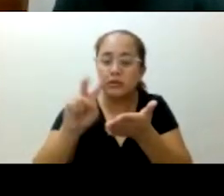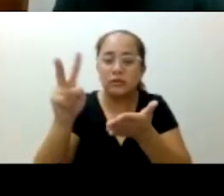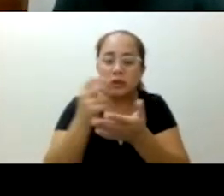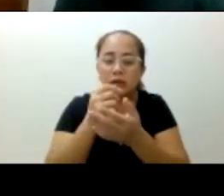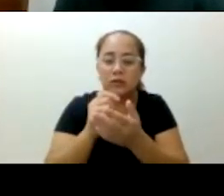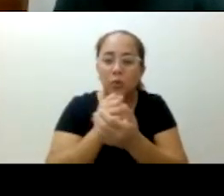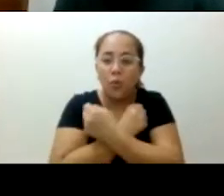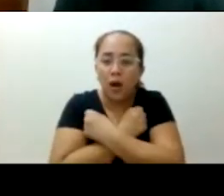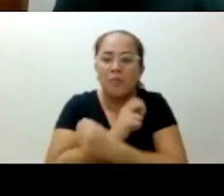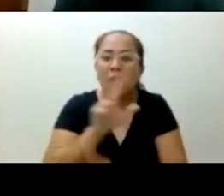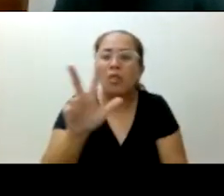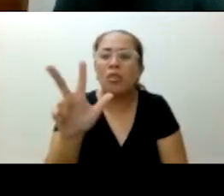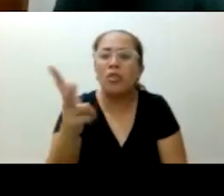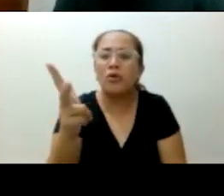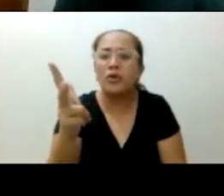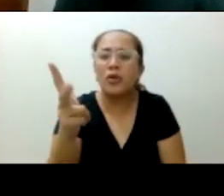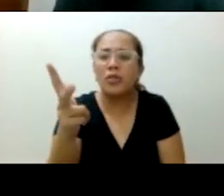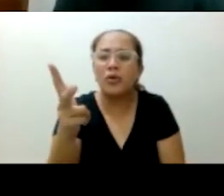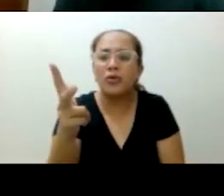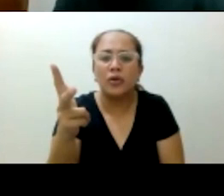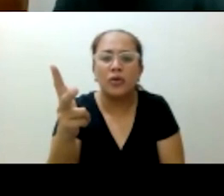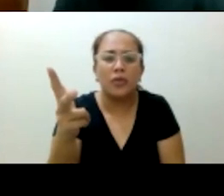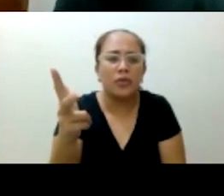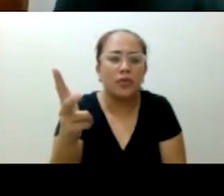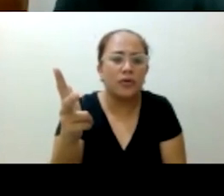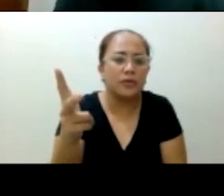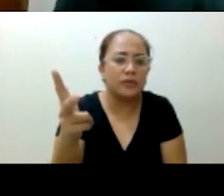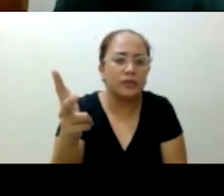goes next? Go back up to the top.